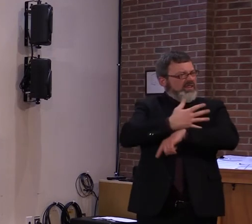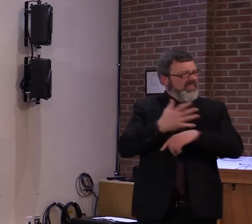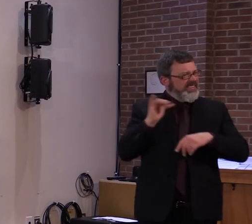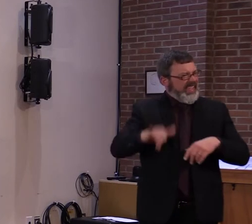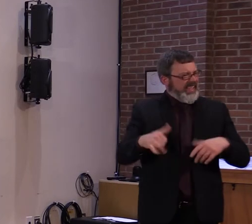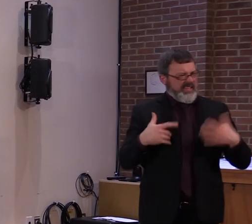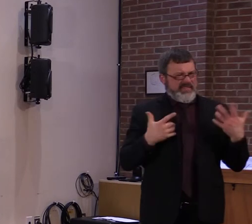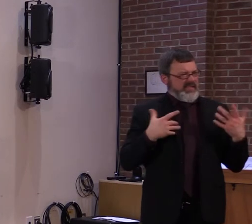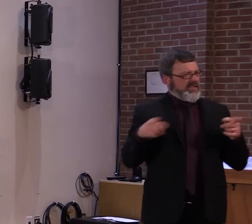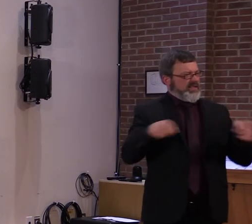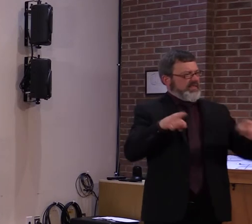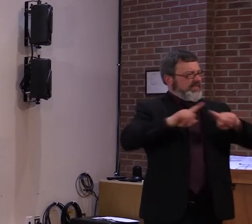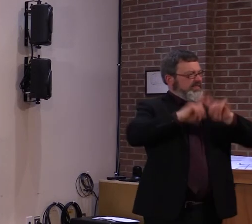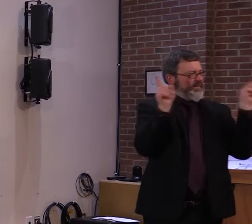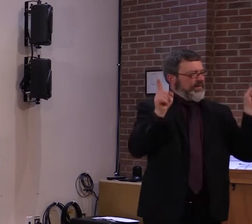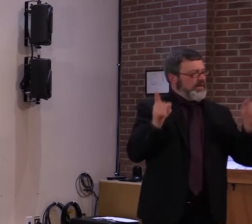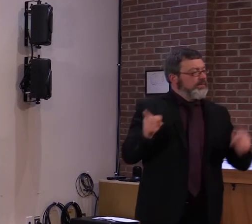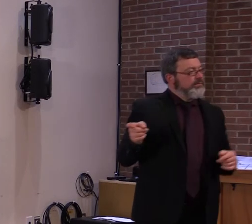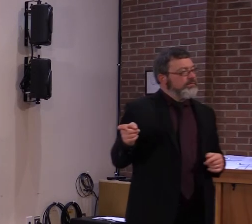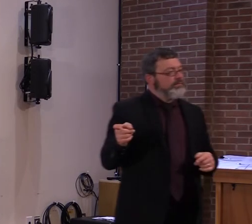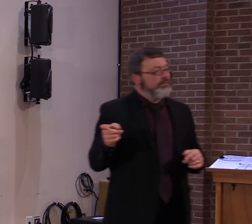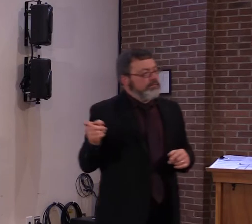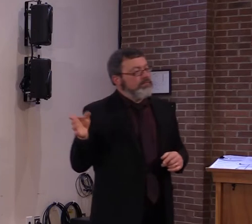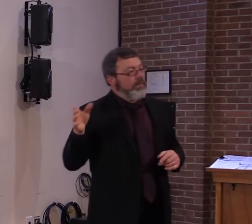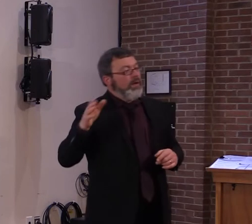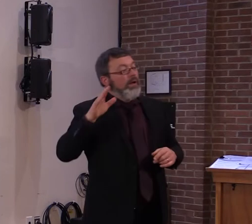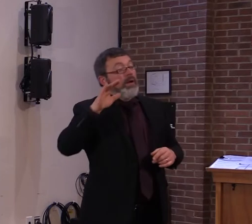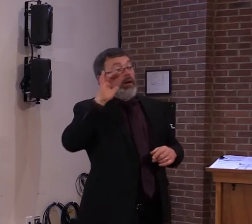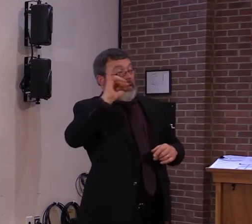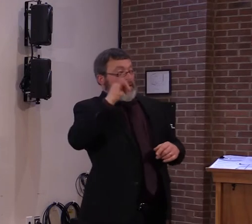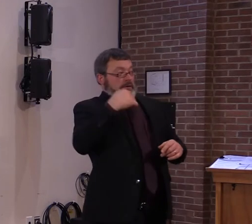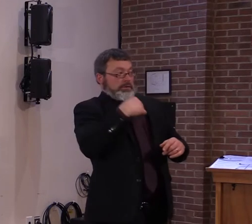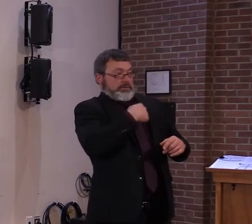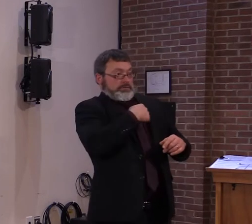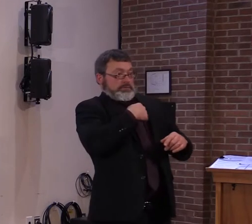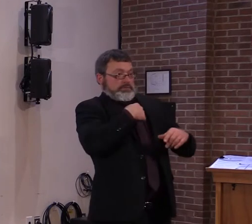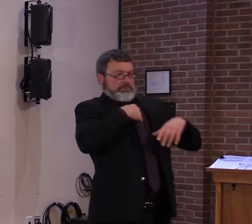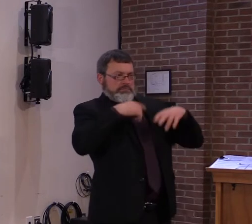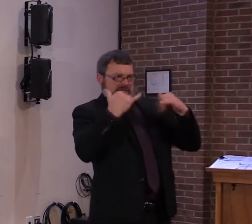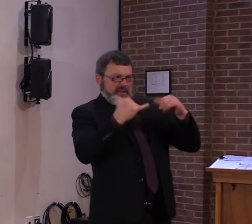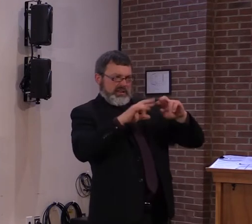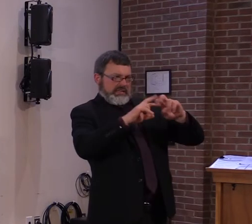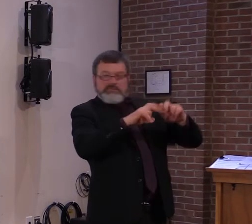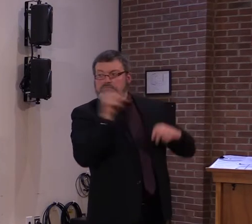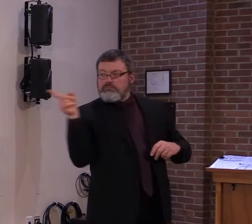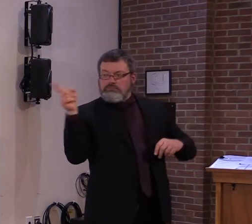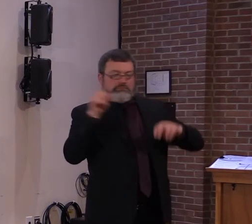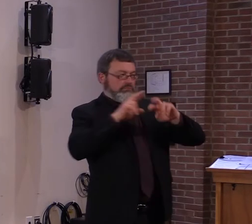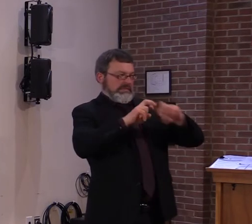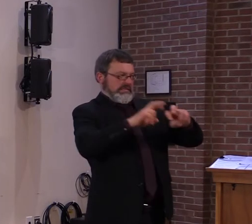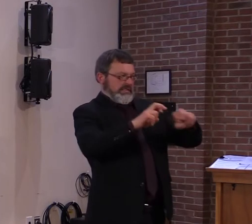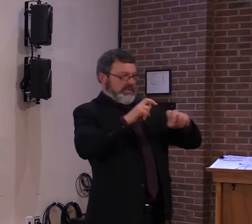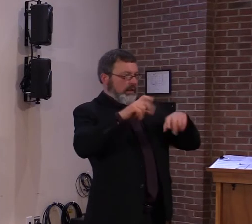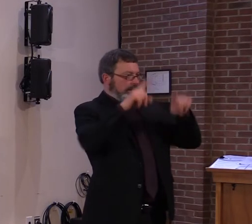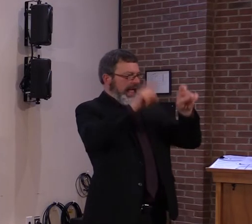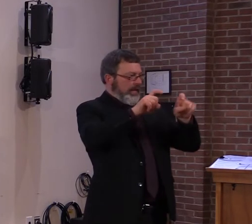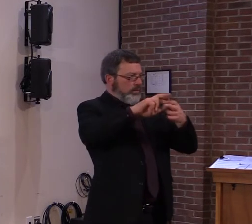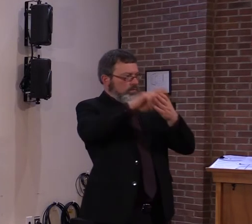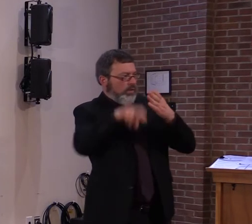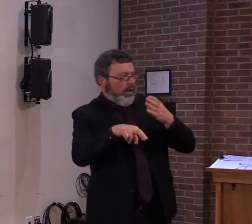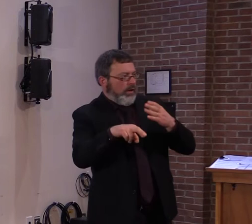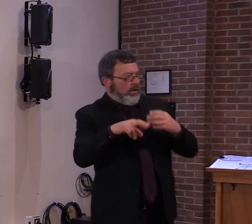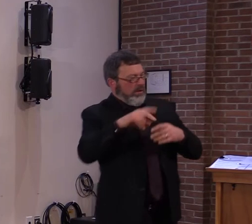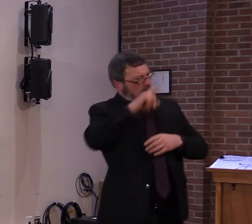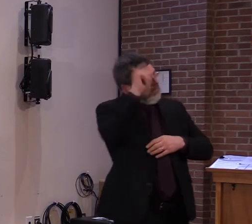testing. We make sure that it's about 48 hours at the most in our testing.